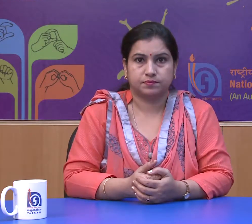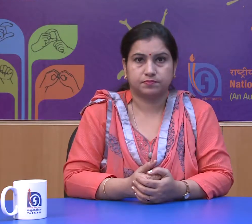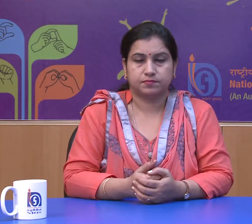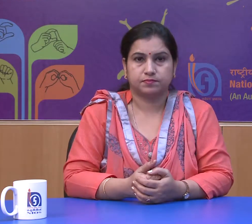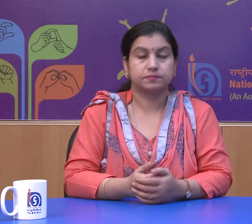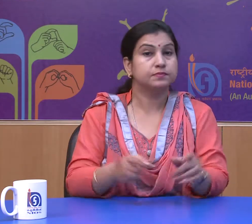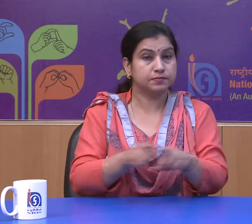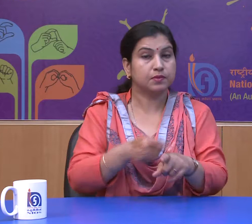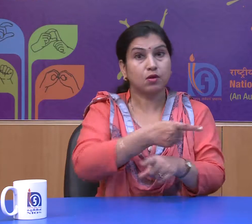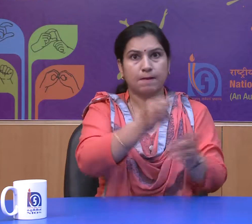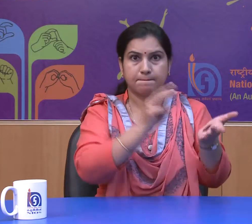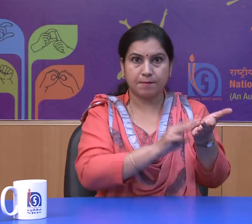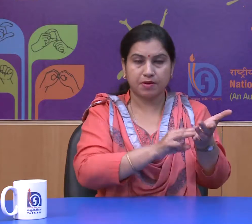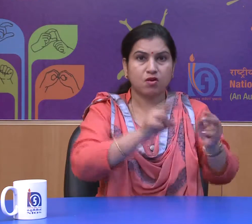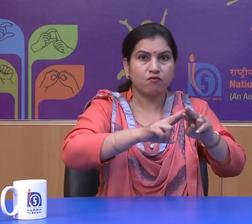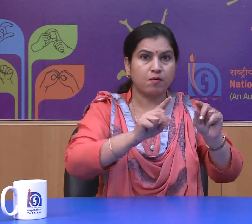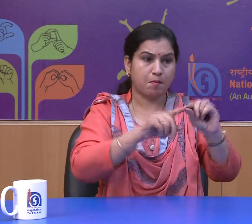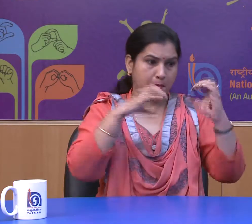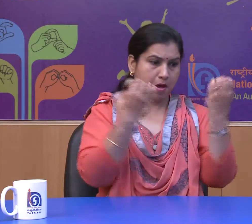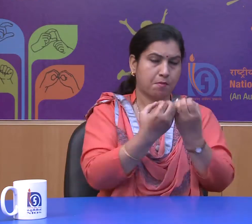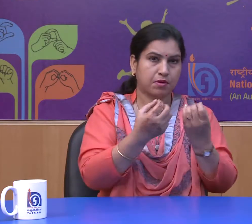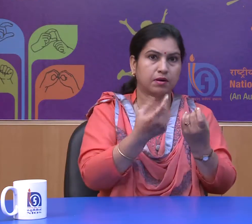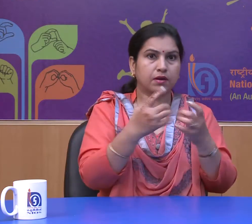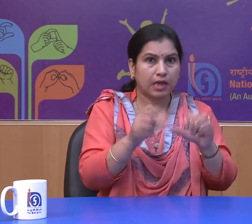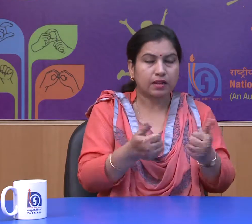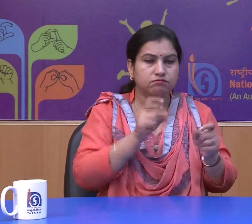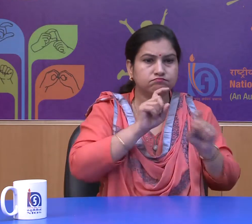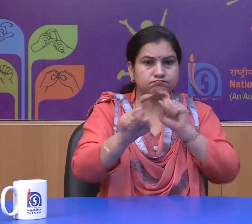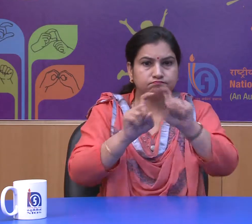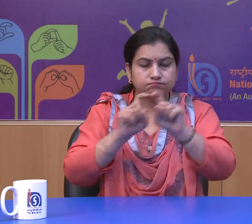As members of parliament can ask questions from ministers